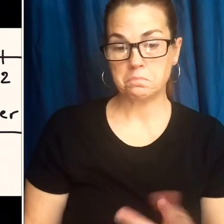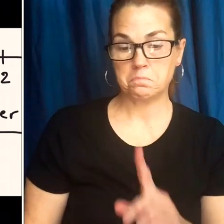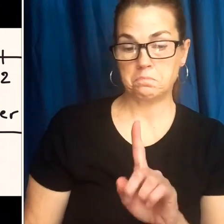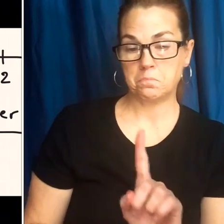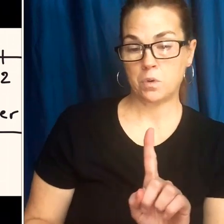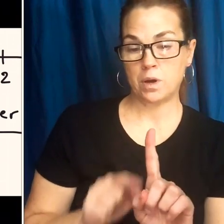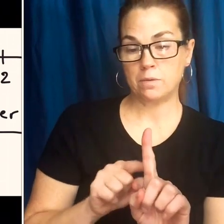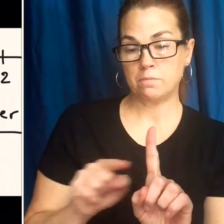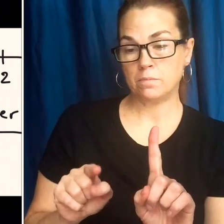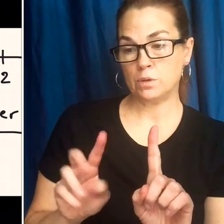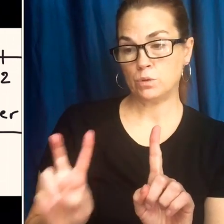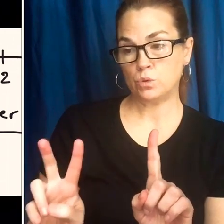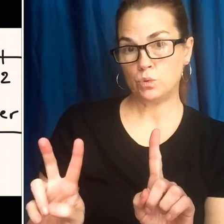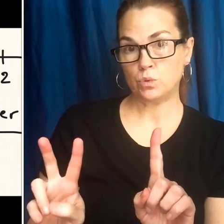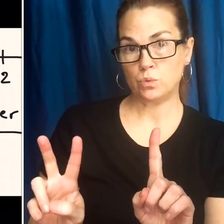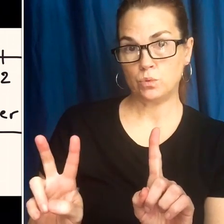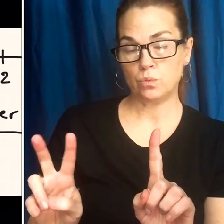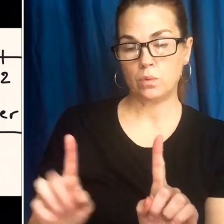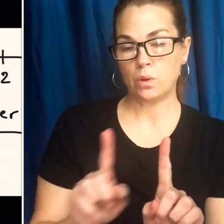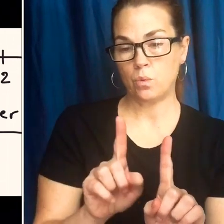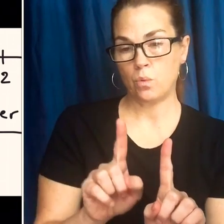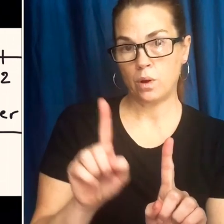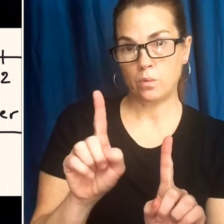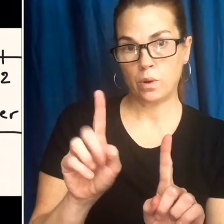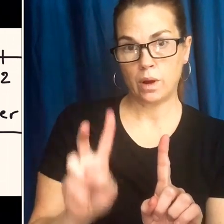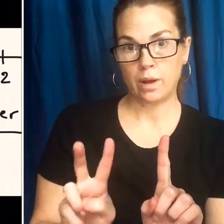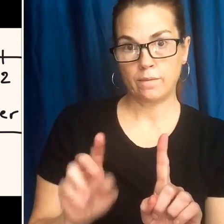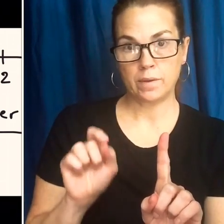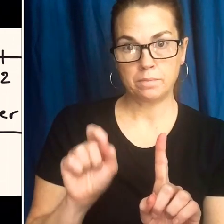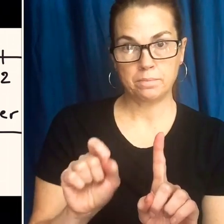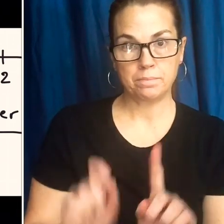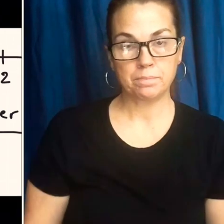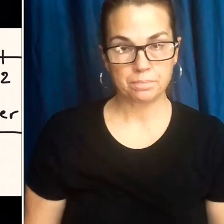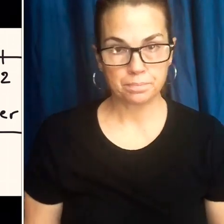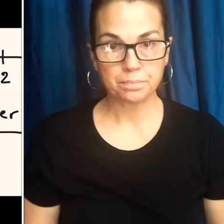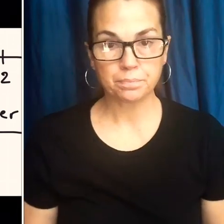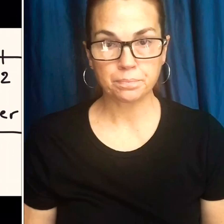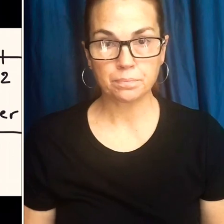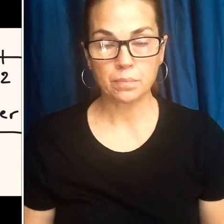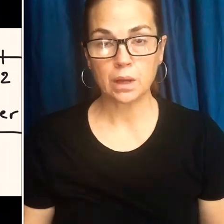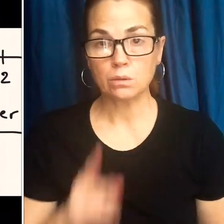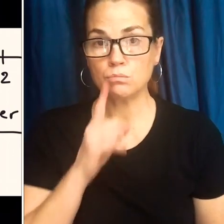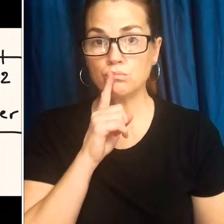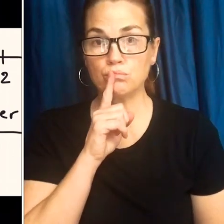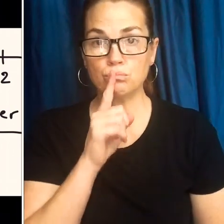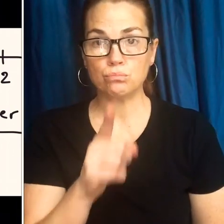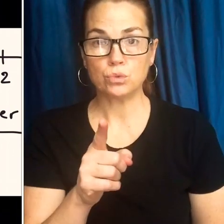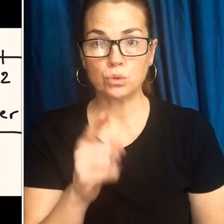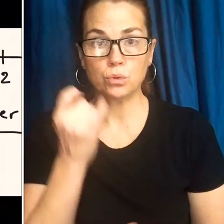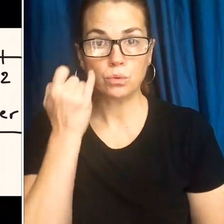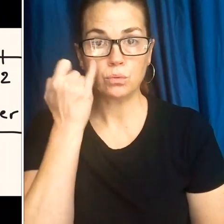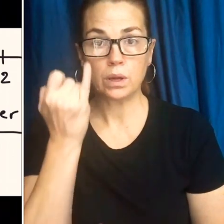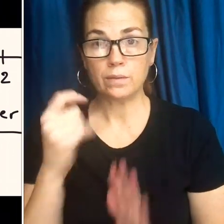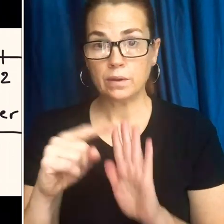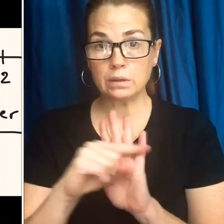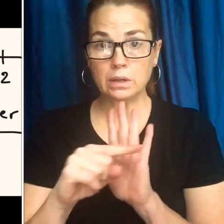way. So negative 1/2 would be halfway between 0 and negative